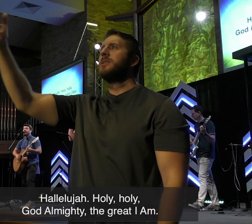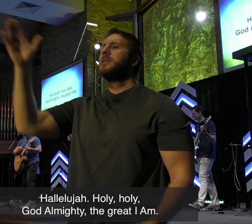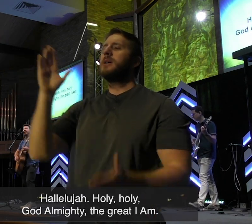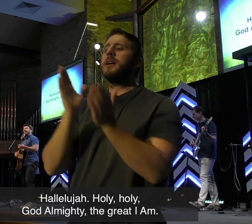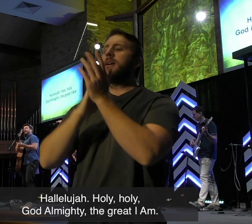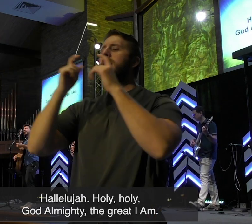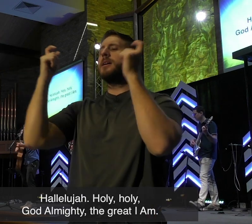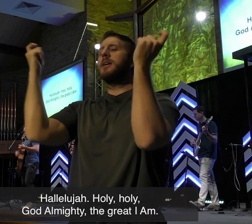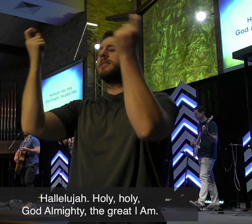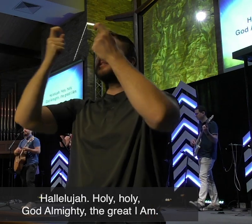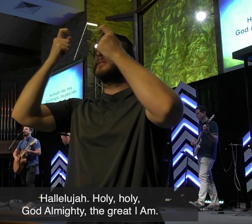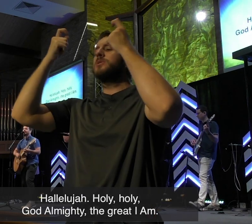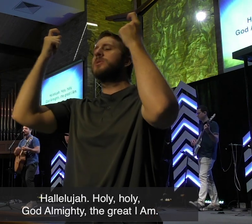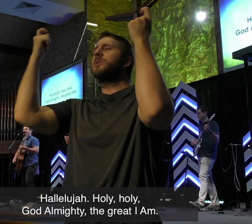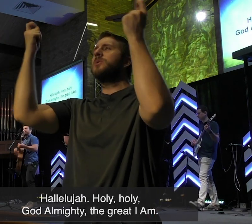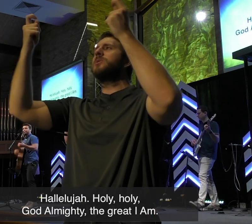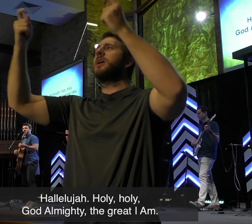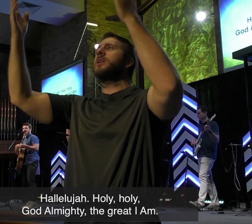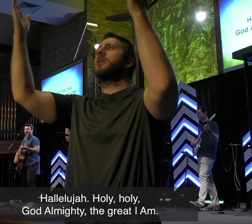am.